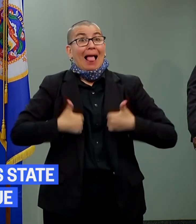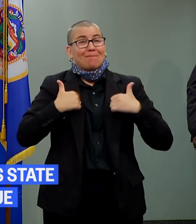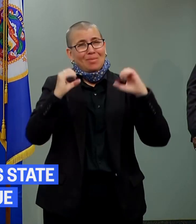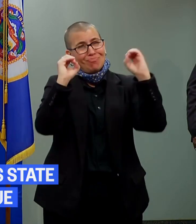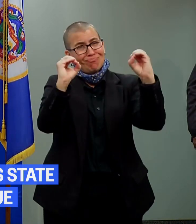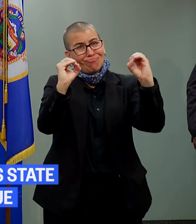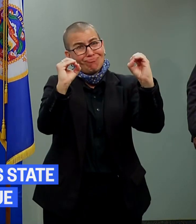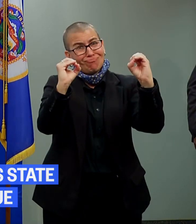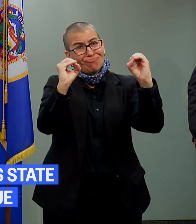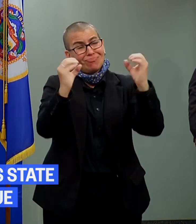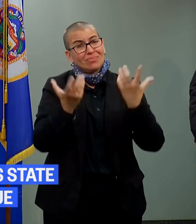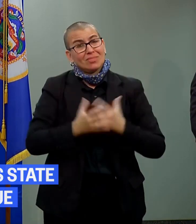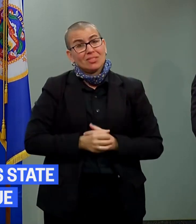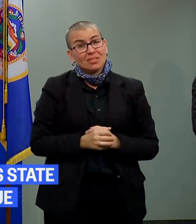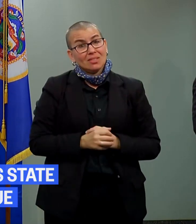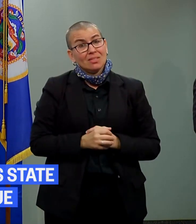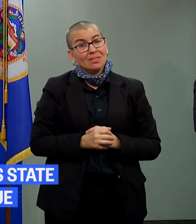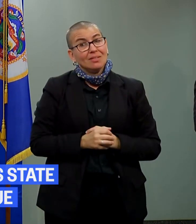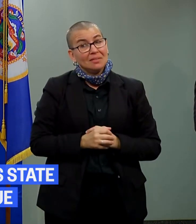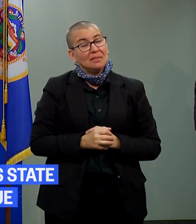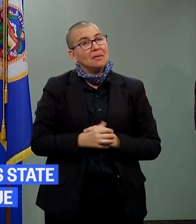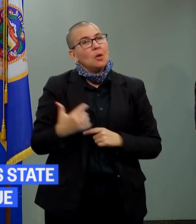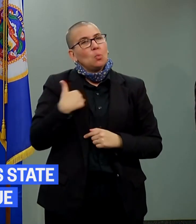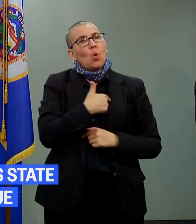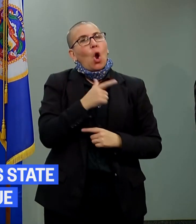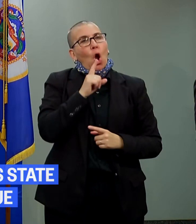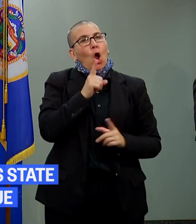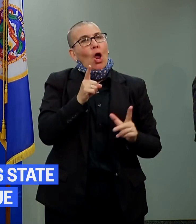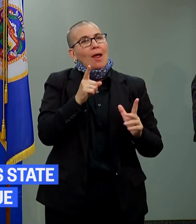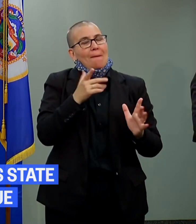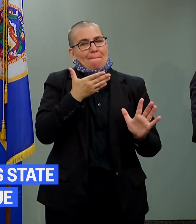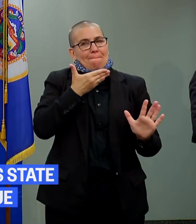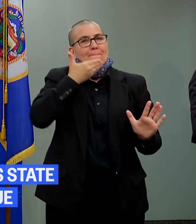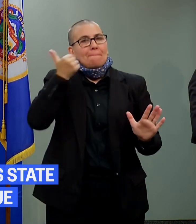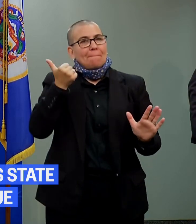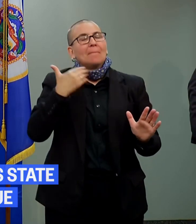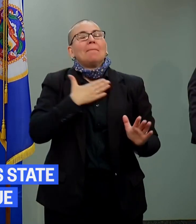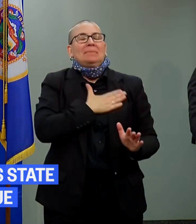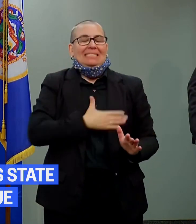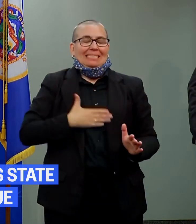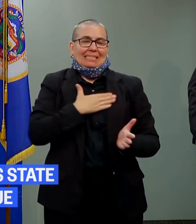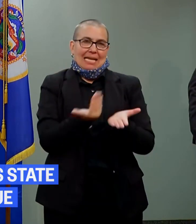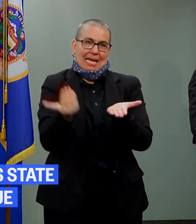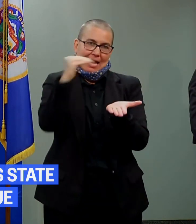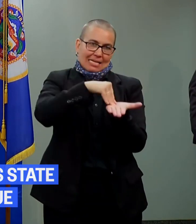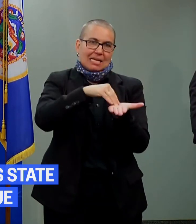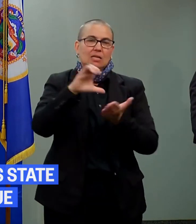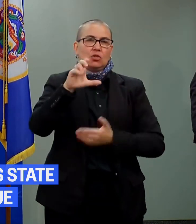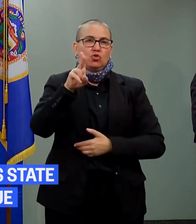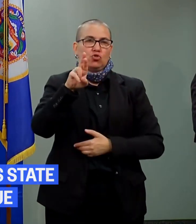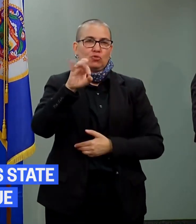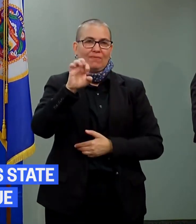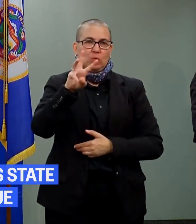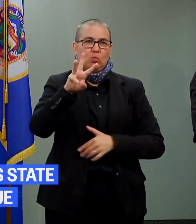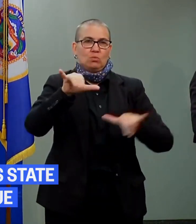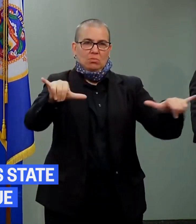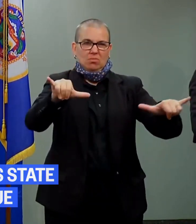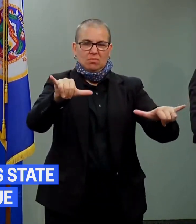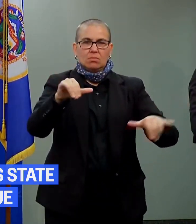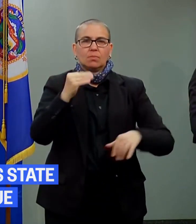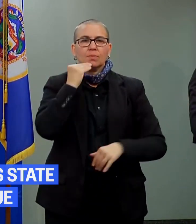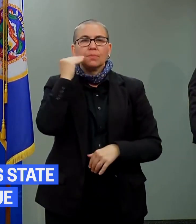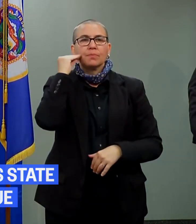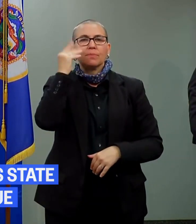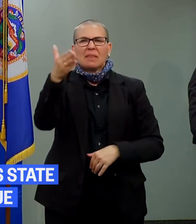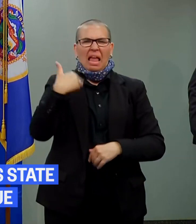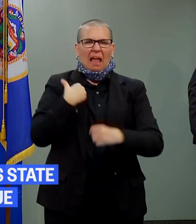the healing, but come 8 o'clock tonight, and before that, I'd ask us to make sure we can maintain that. Peter? Thank you. I have a question actually for state